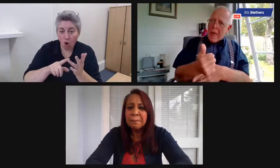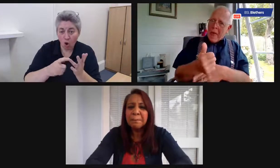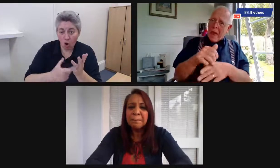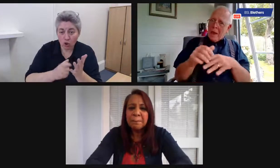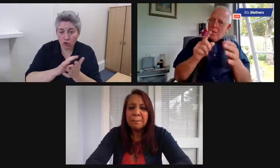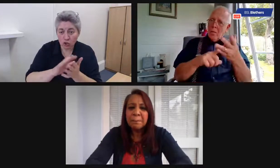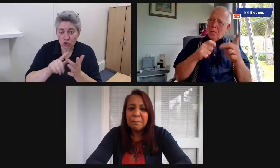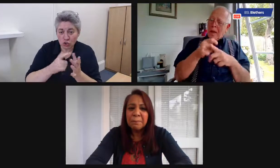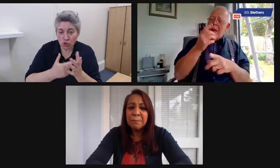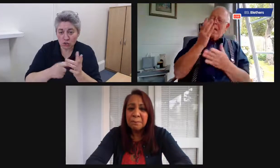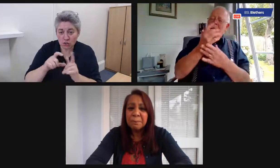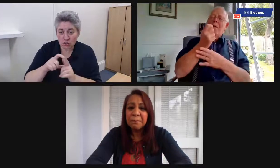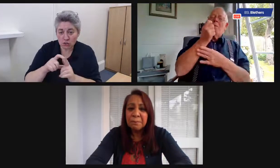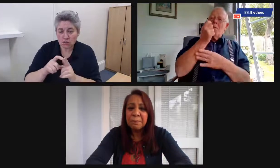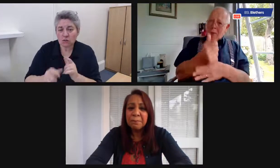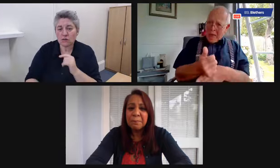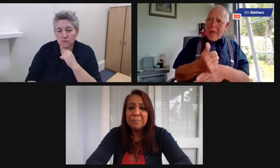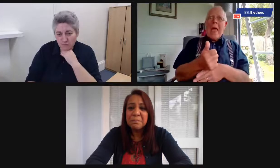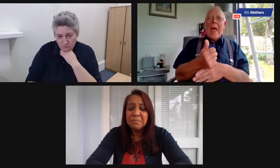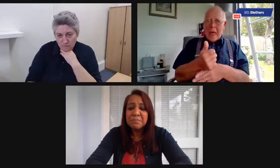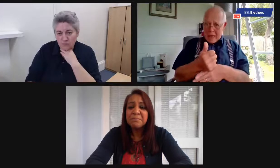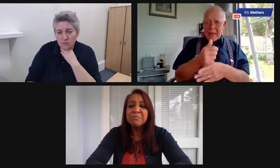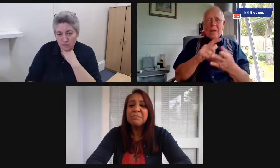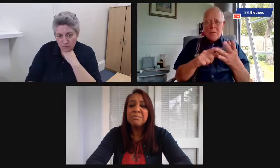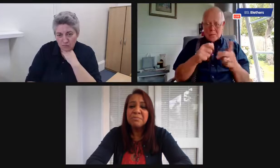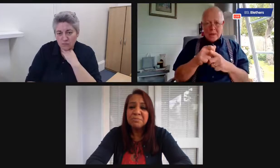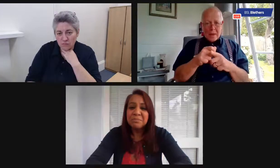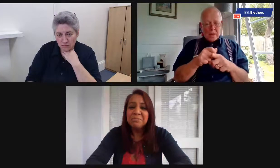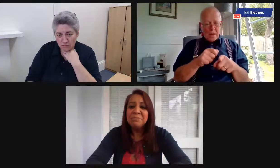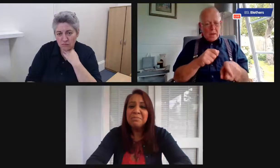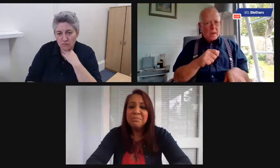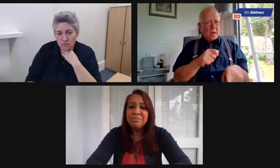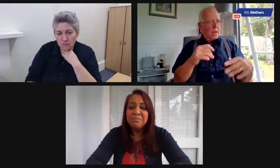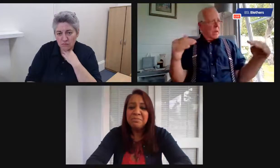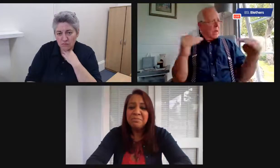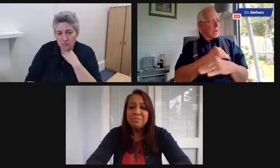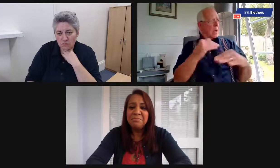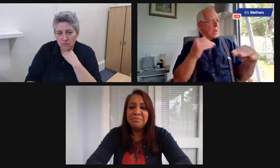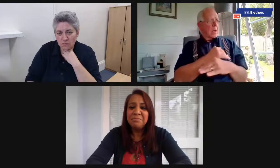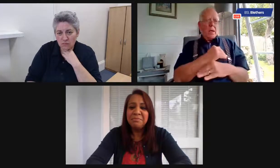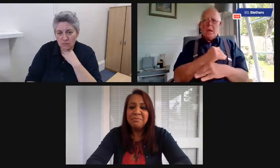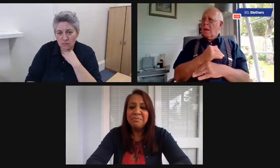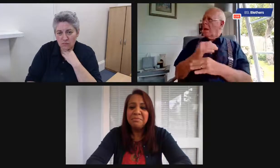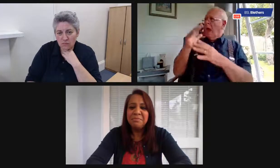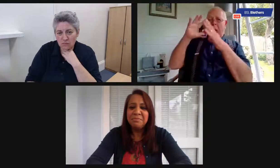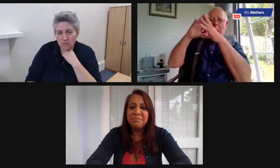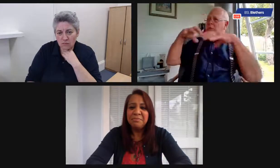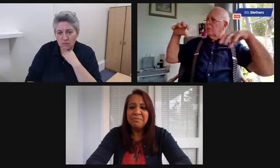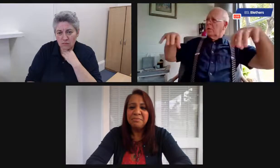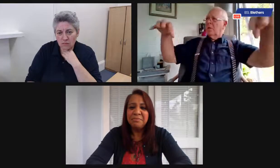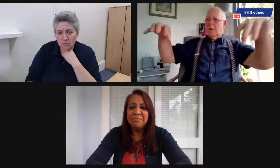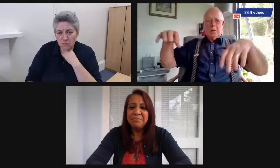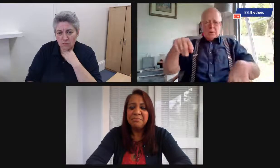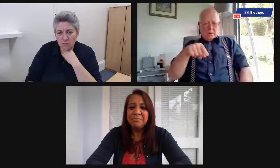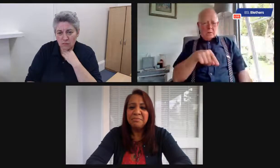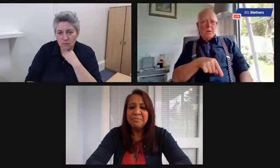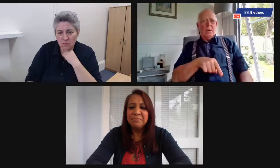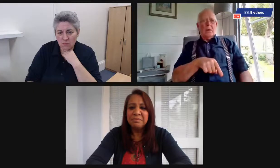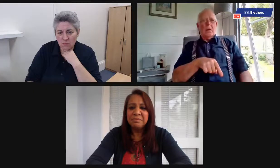There And were you've got a some bee orchard? bee orchids, yep, Oh, bee bee orchids orchids. Thank along you. the towpath, just tiny bee orchids,